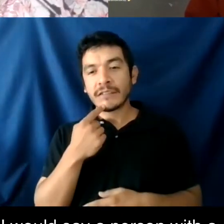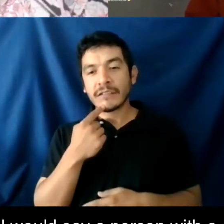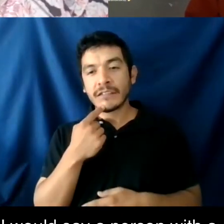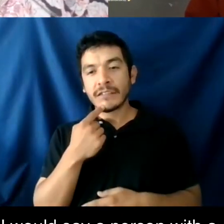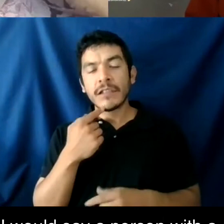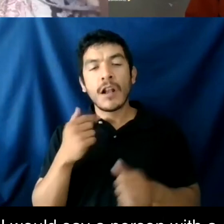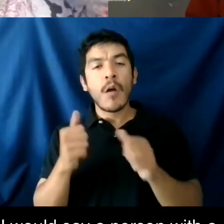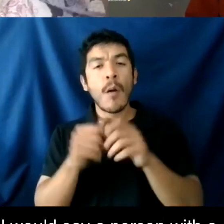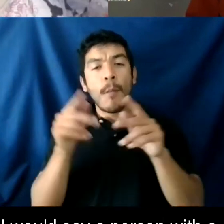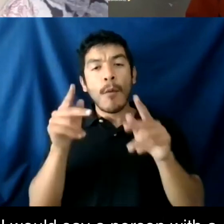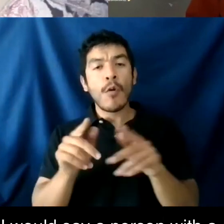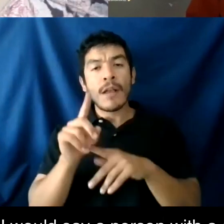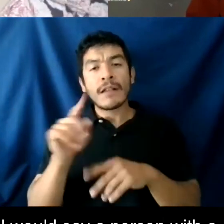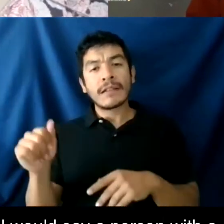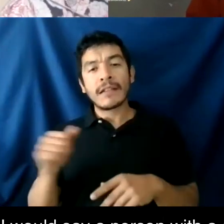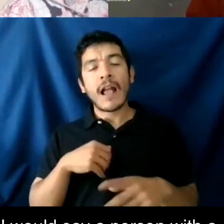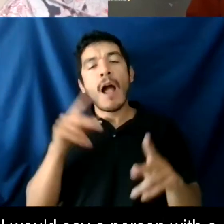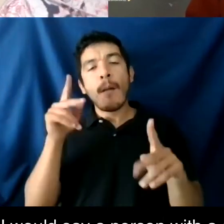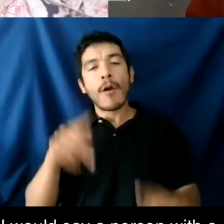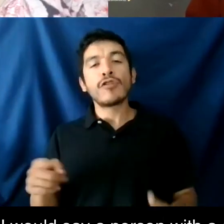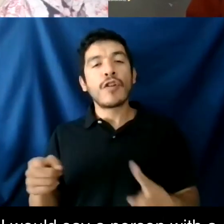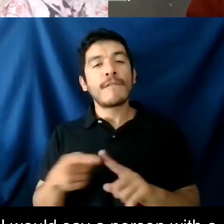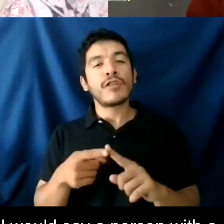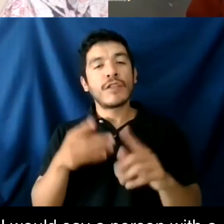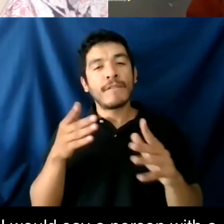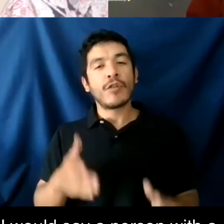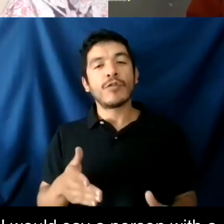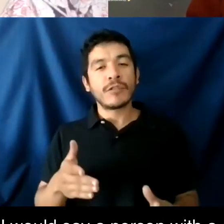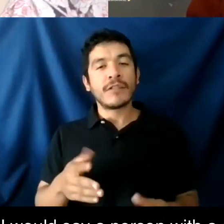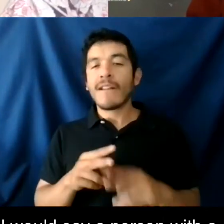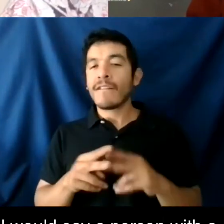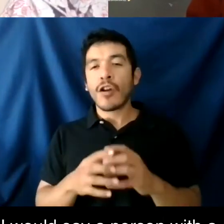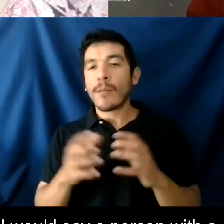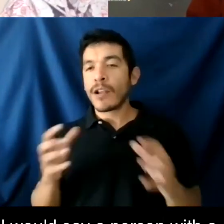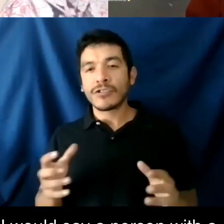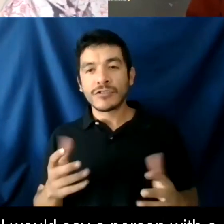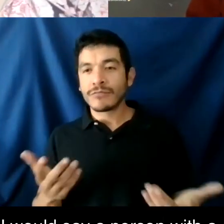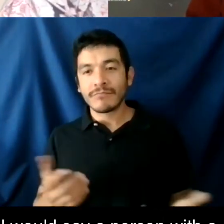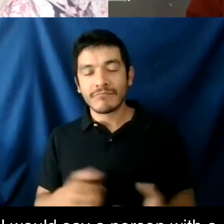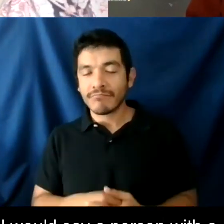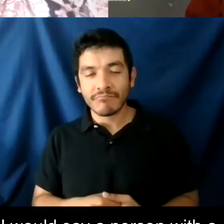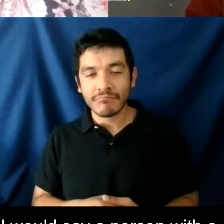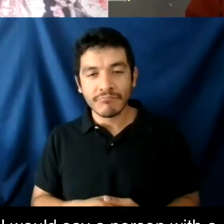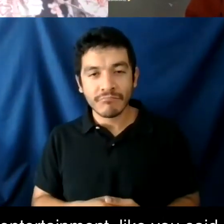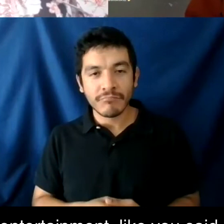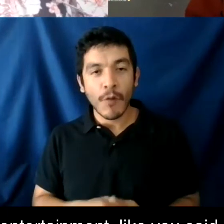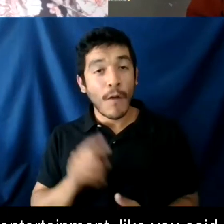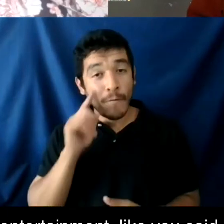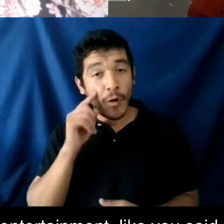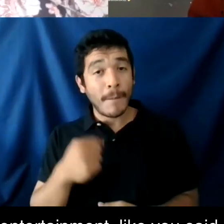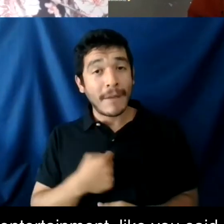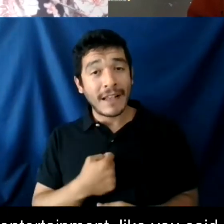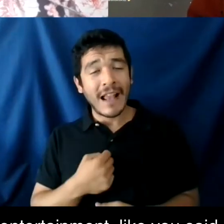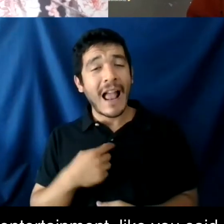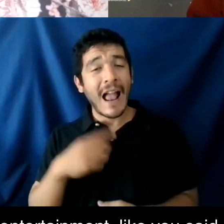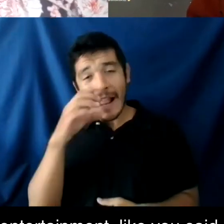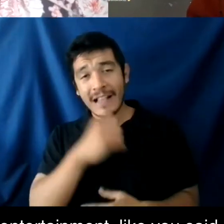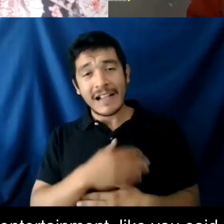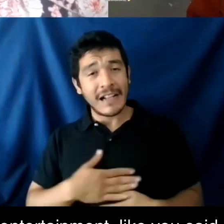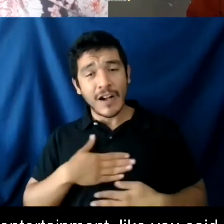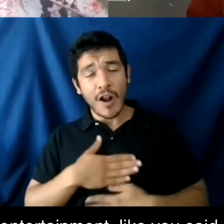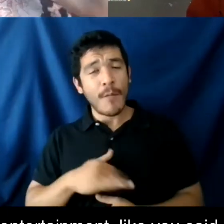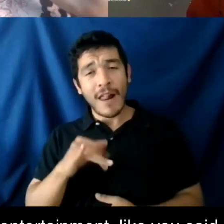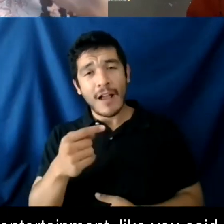person with a disability, I'm person first focused, Mhm. very much. And so for me, I guess entertainment, like you